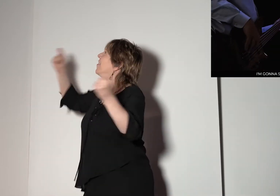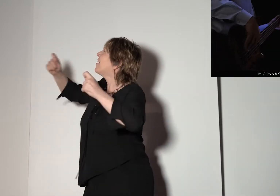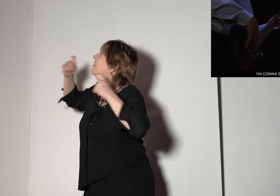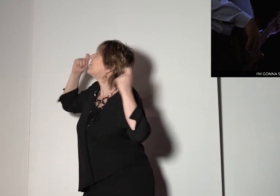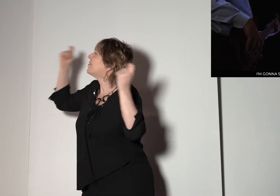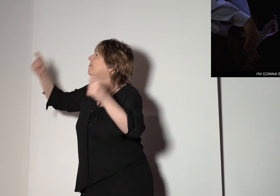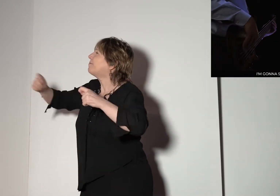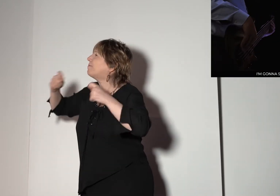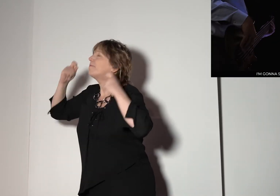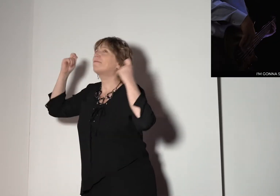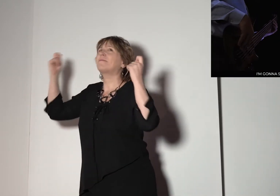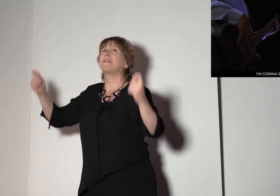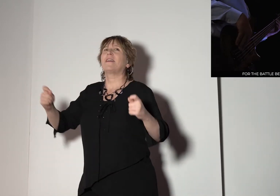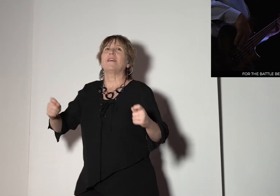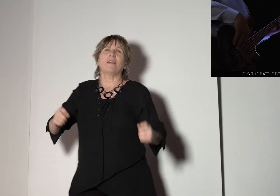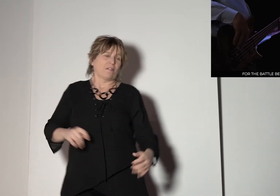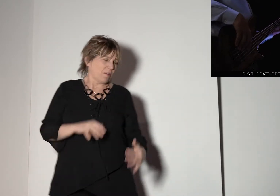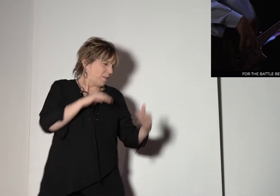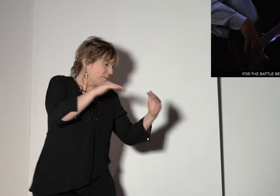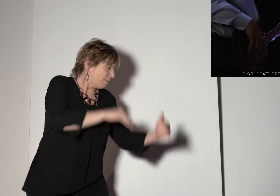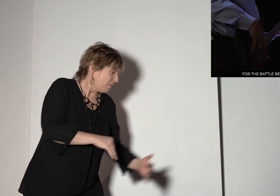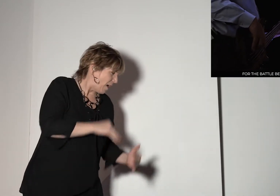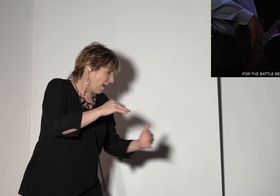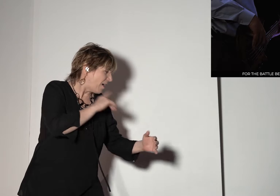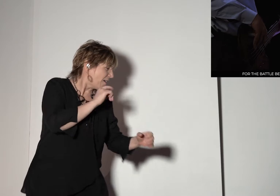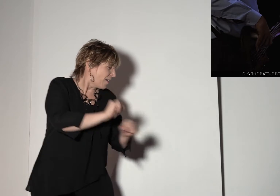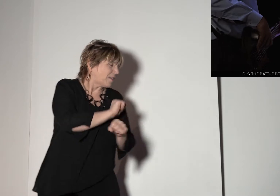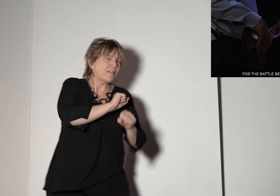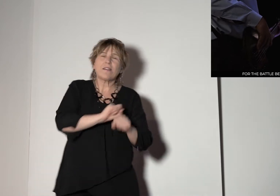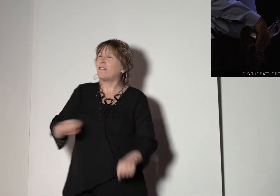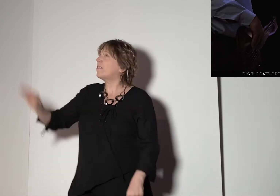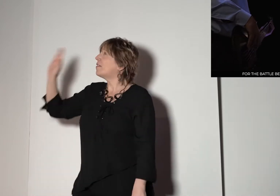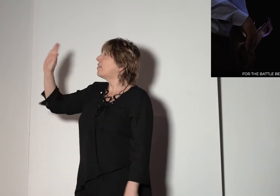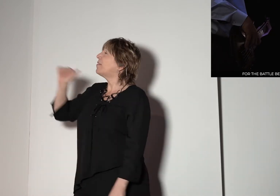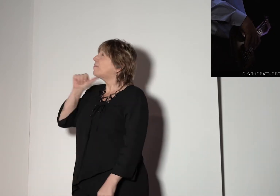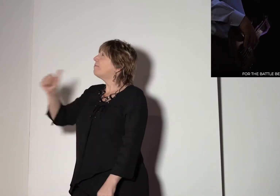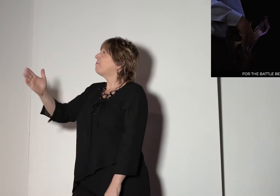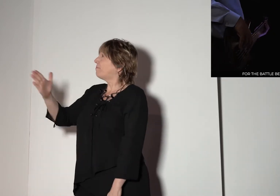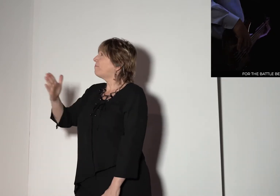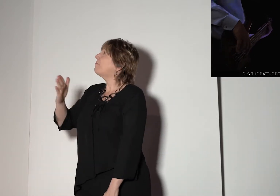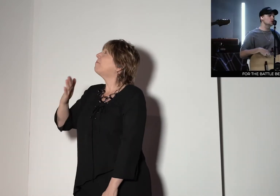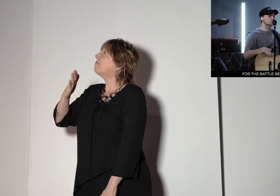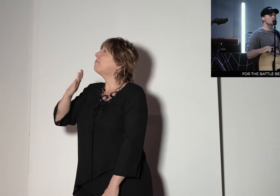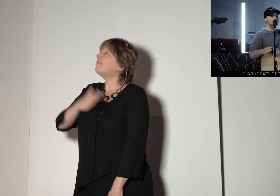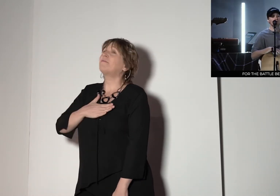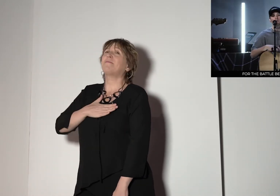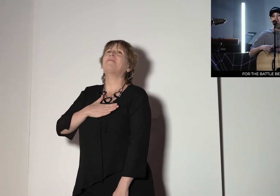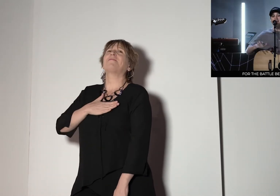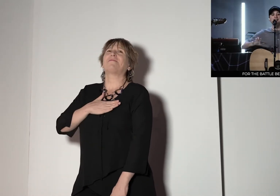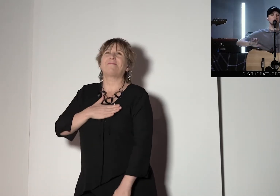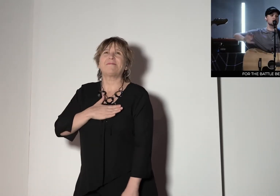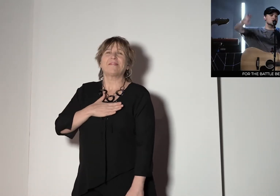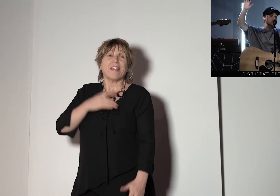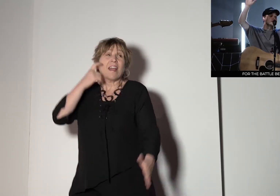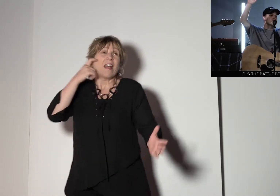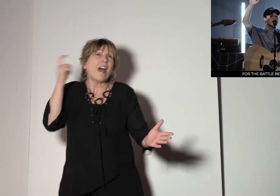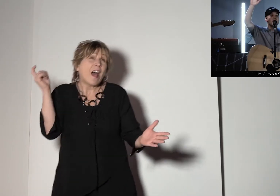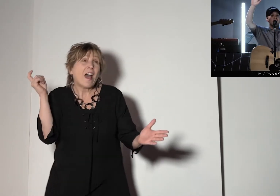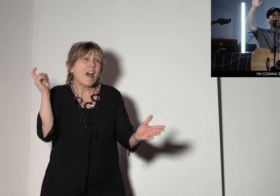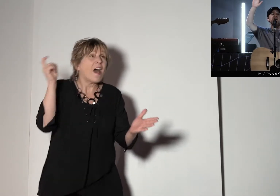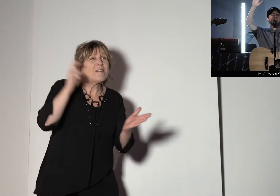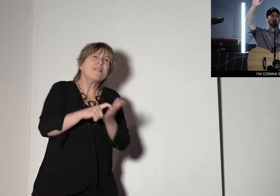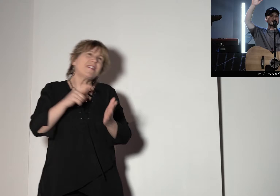see victory. For the battle belongs to you, Lord. We declare this